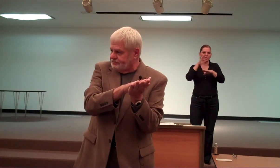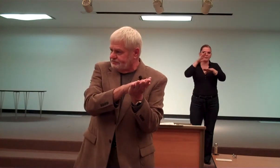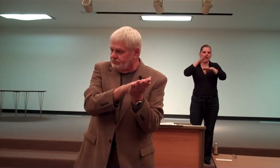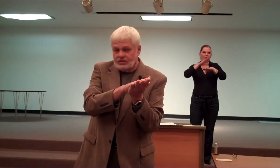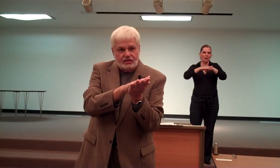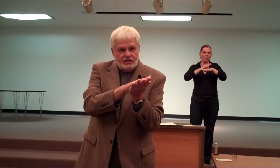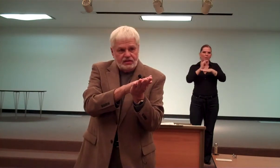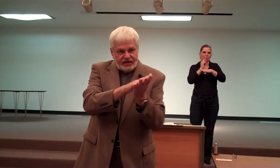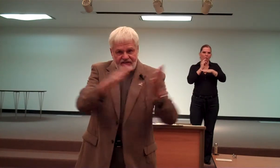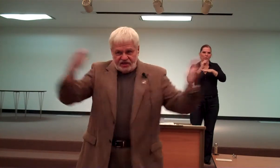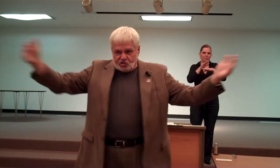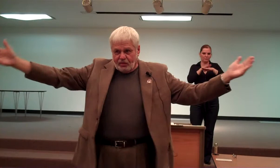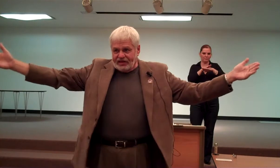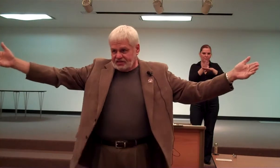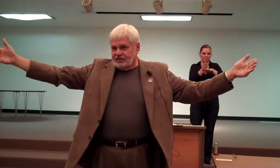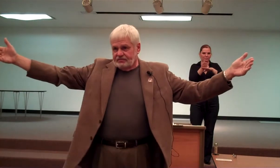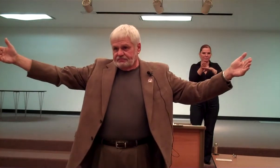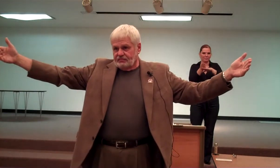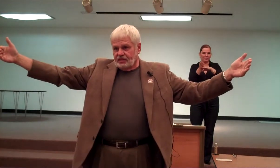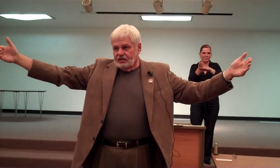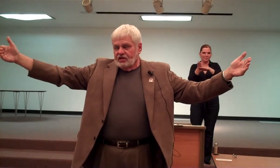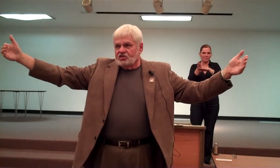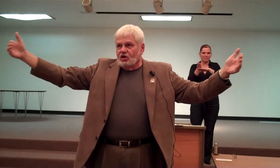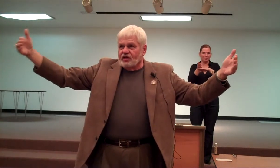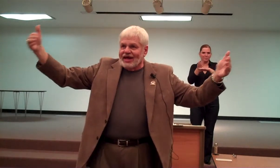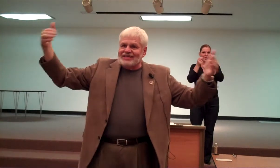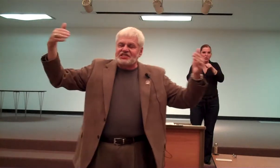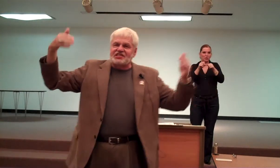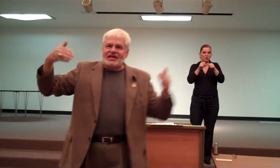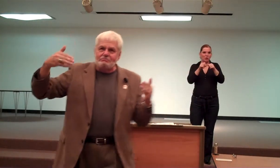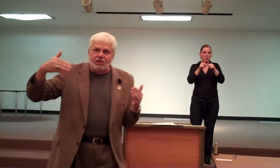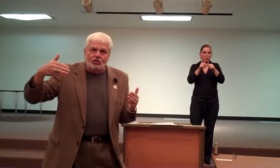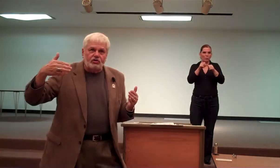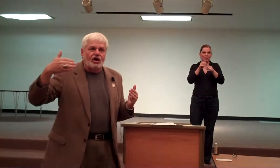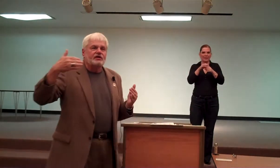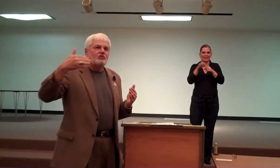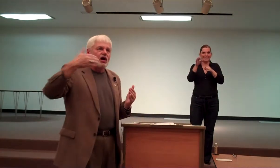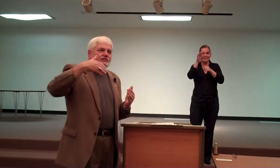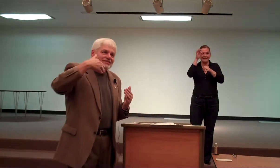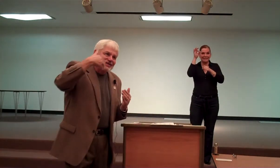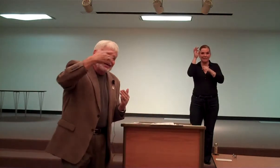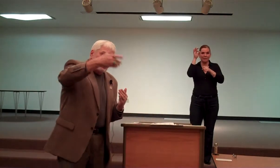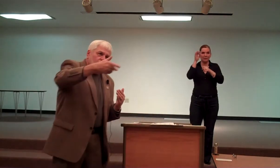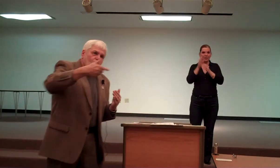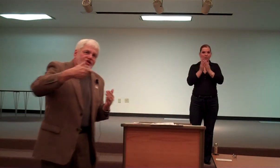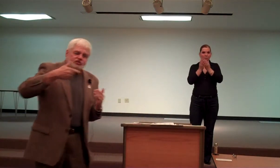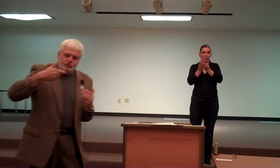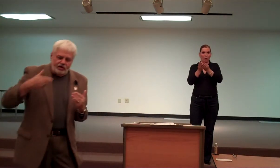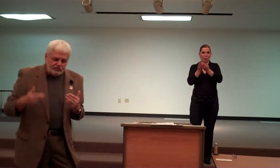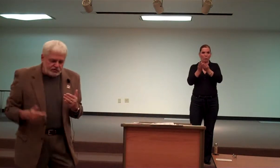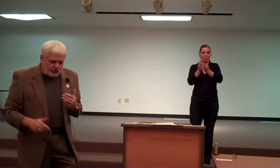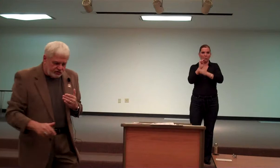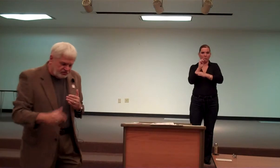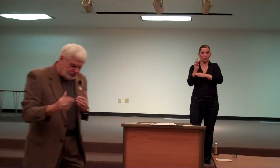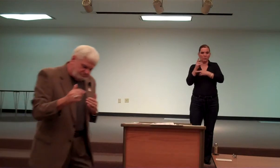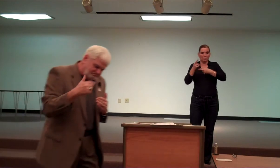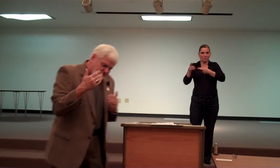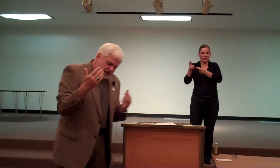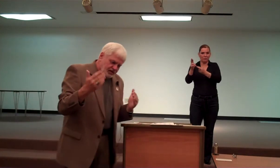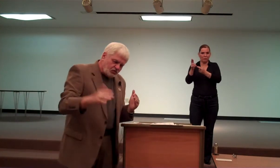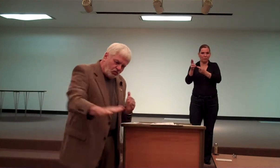it. It displaced it. So that a steamboat on western rivers